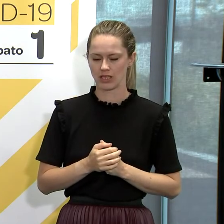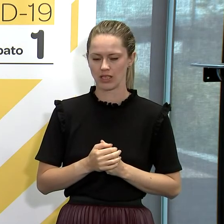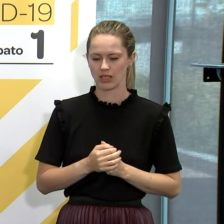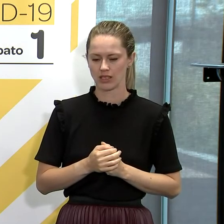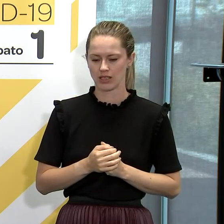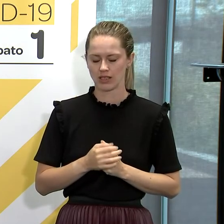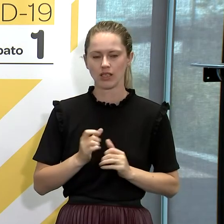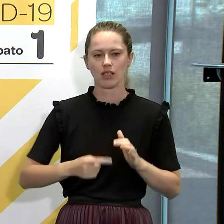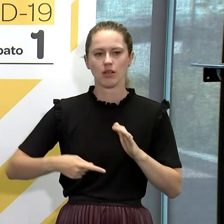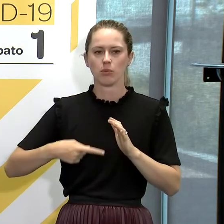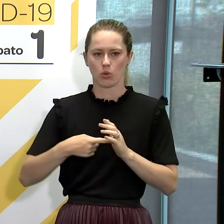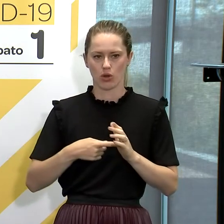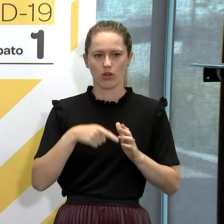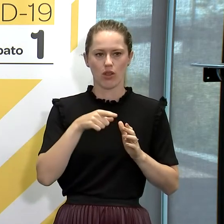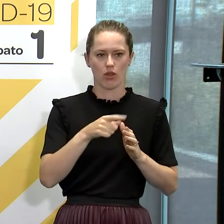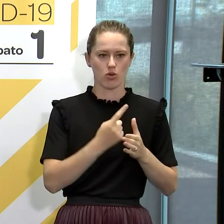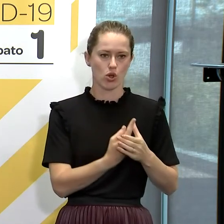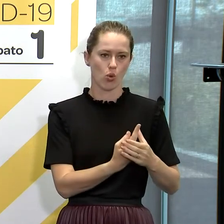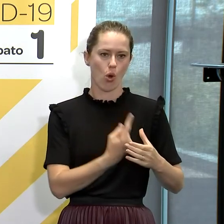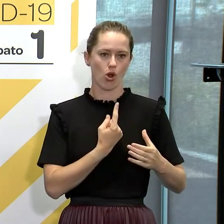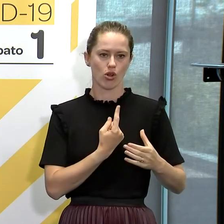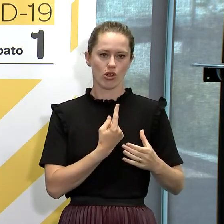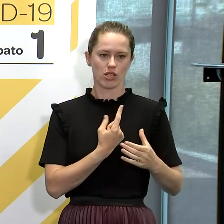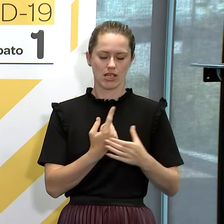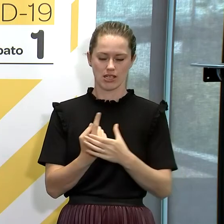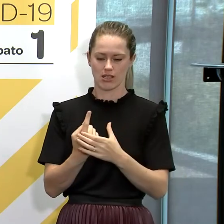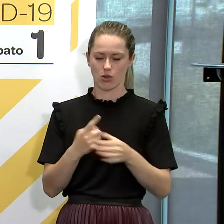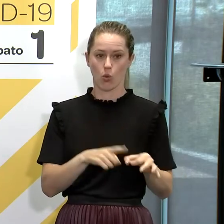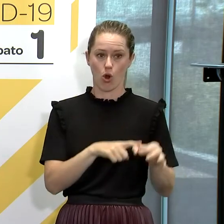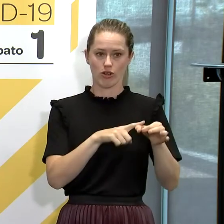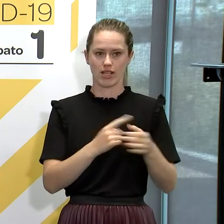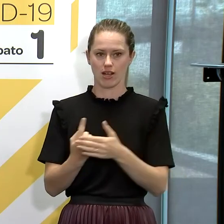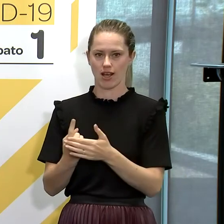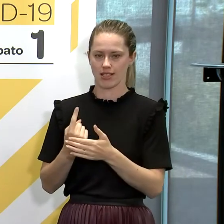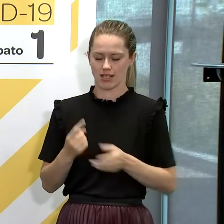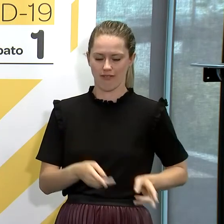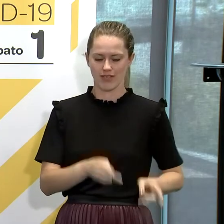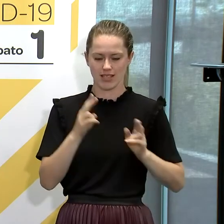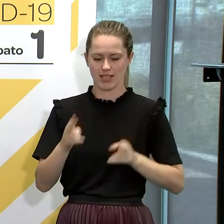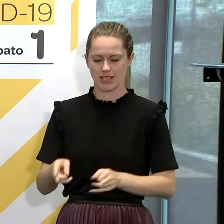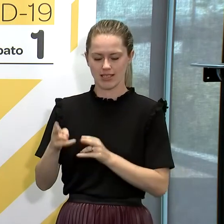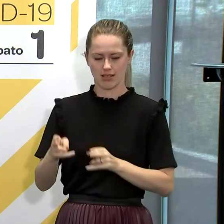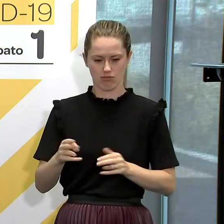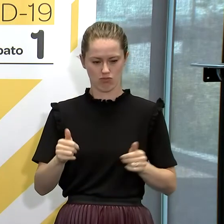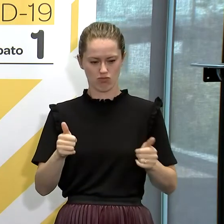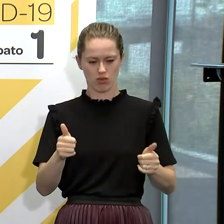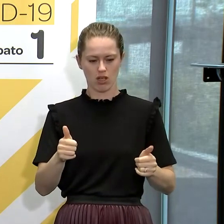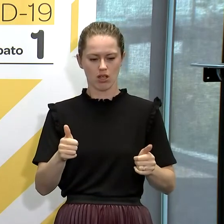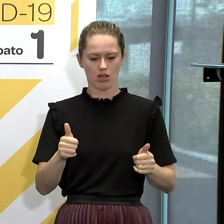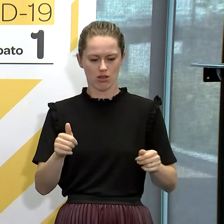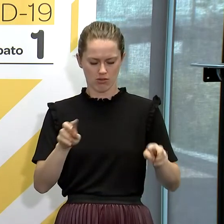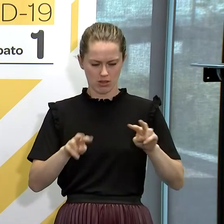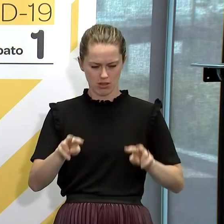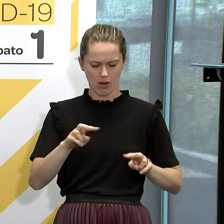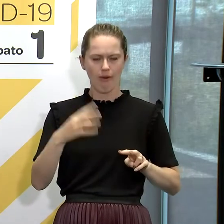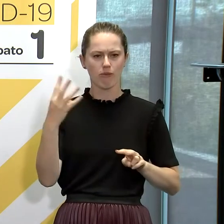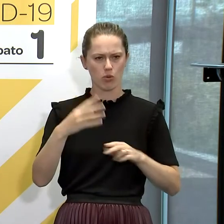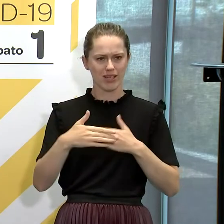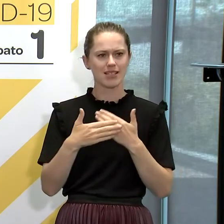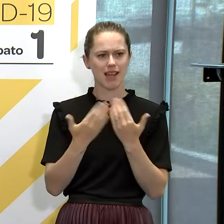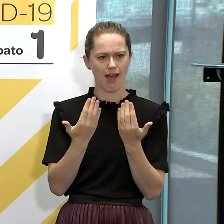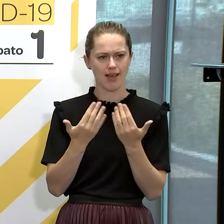well-developed quarantine and isolation facility, and the 14 days, based on what we know from the science, the 14-day